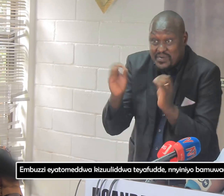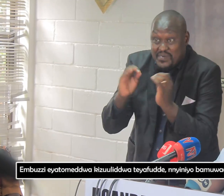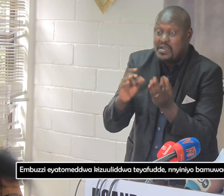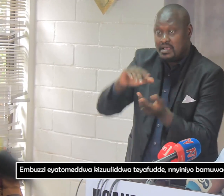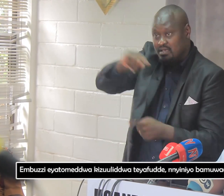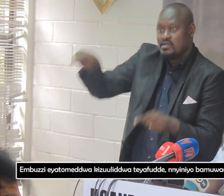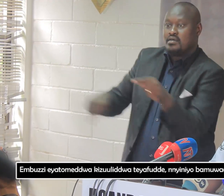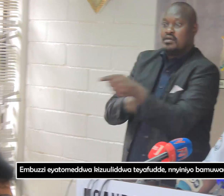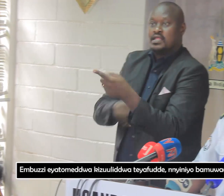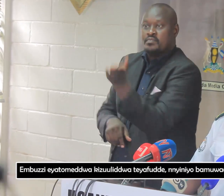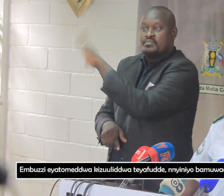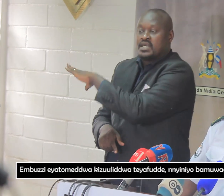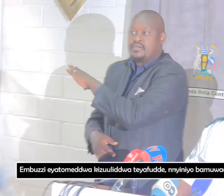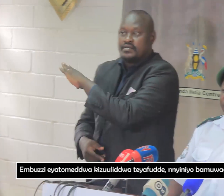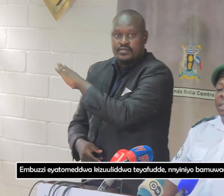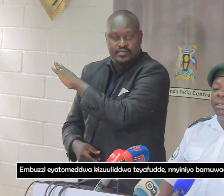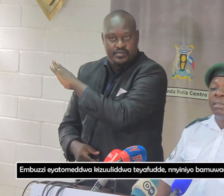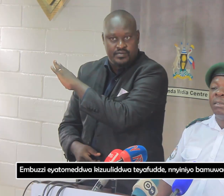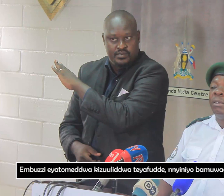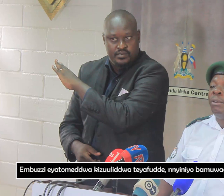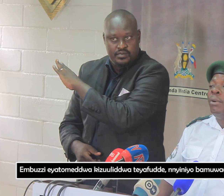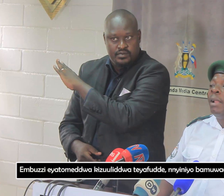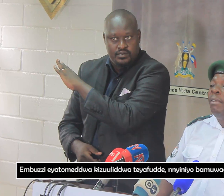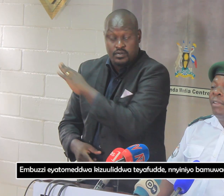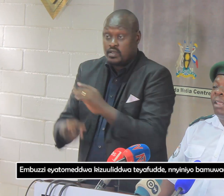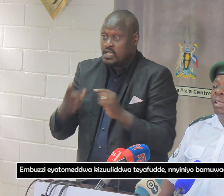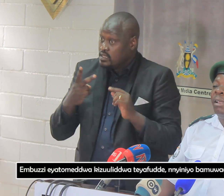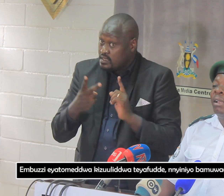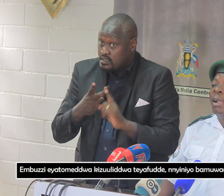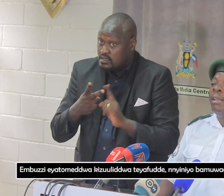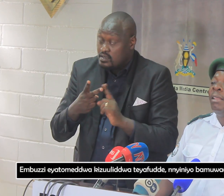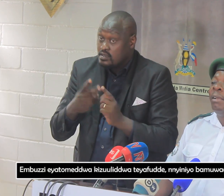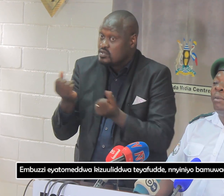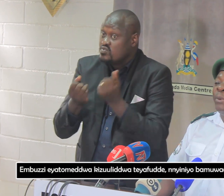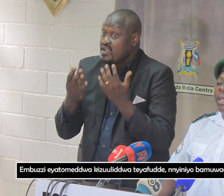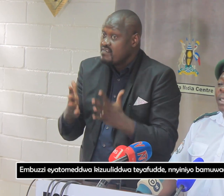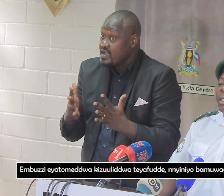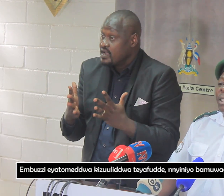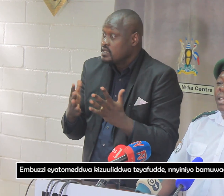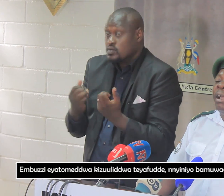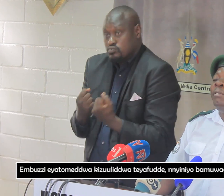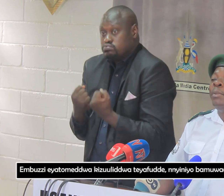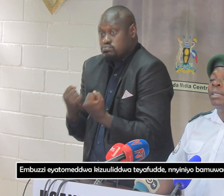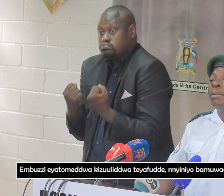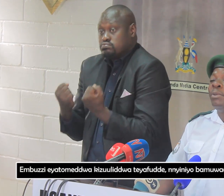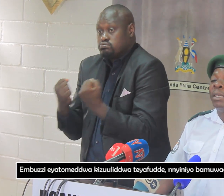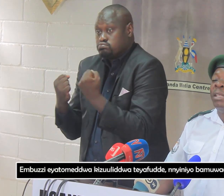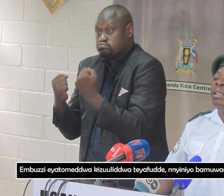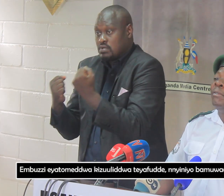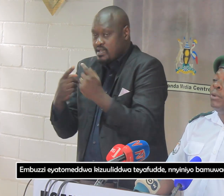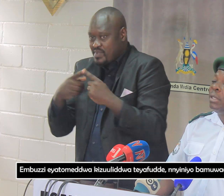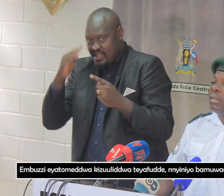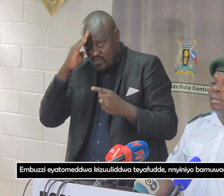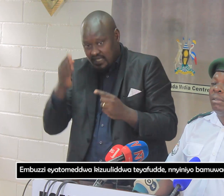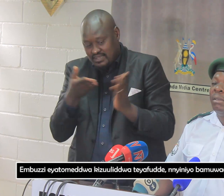off. Even drivers who are leaving and they have reported they have a police abstract that